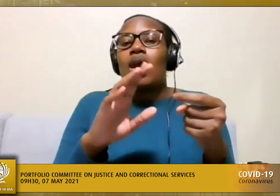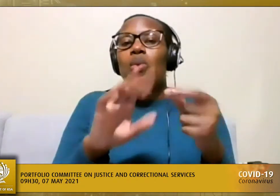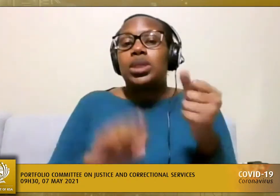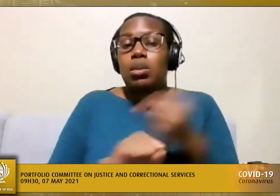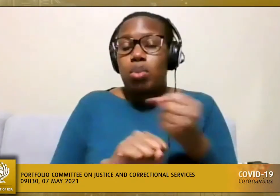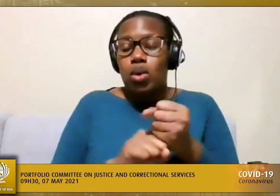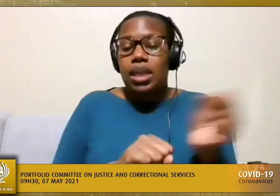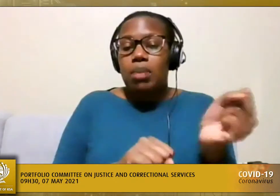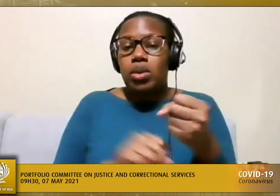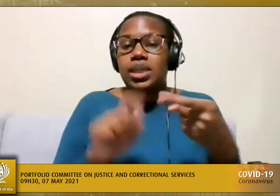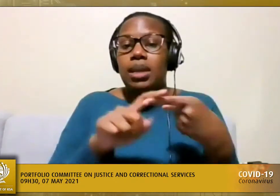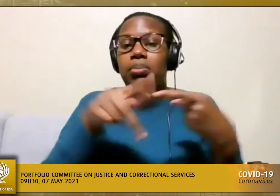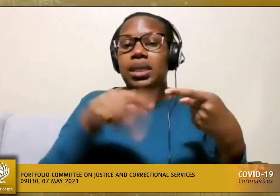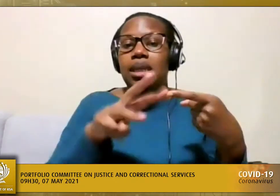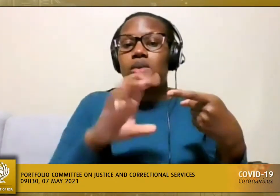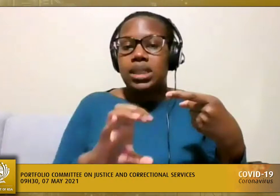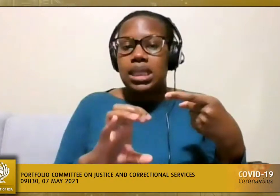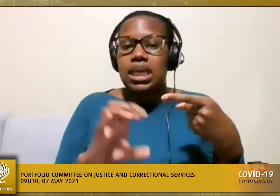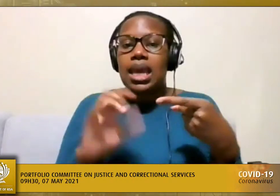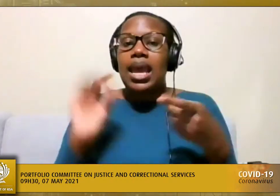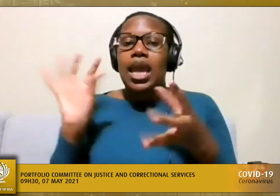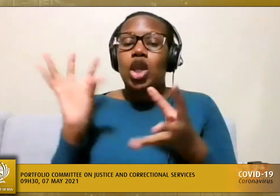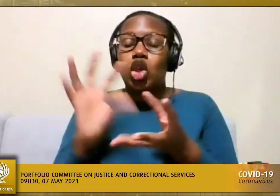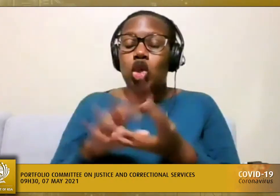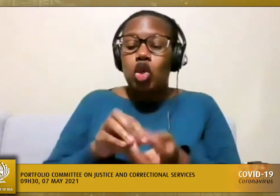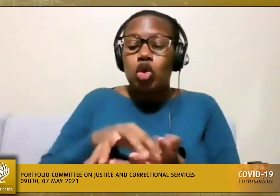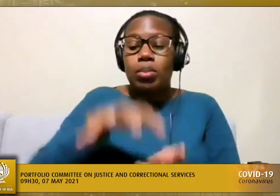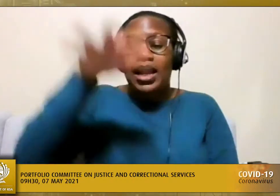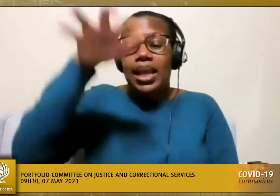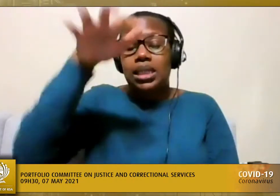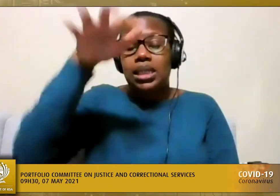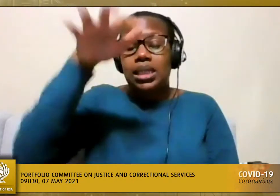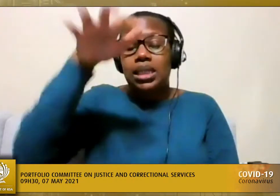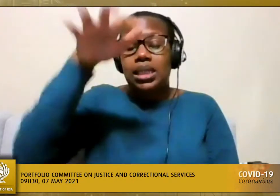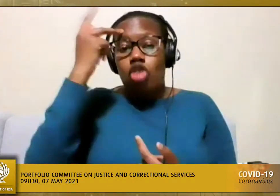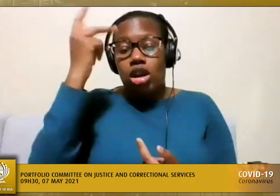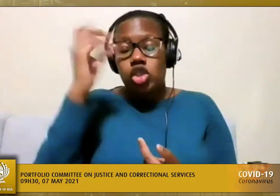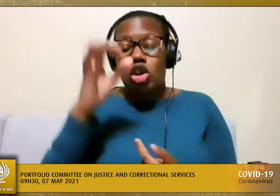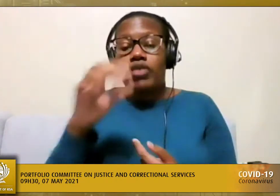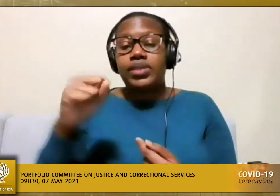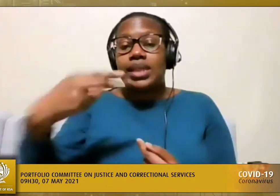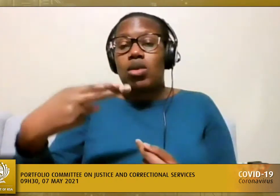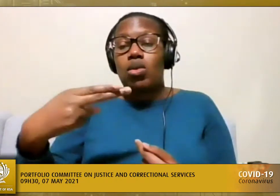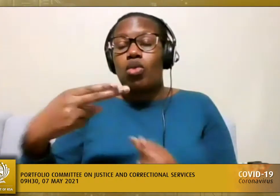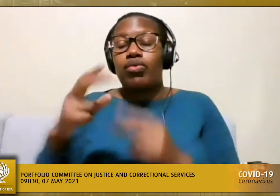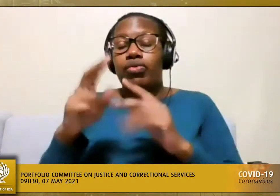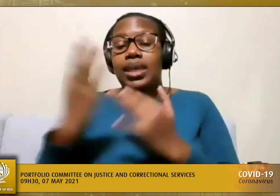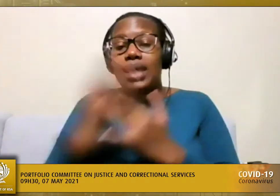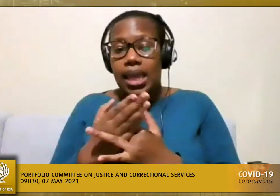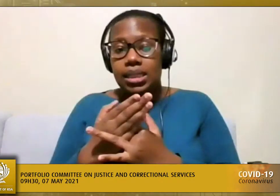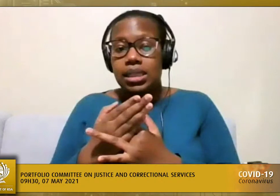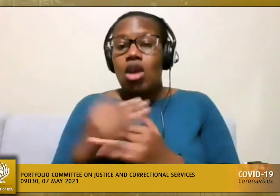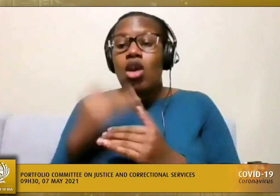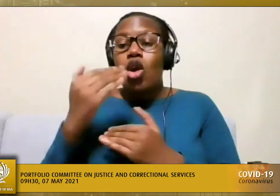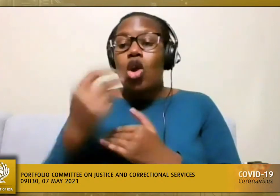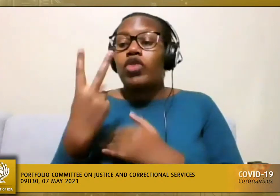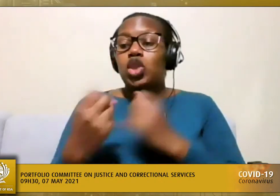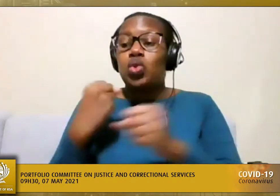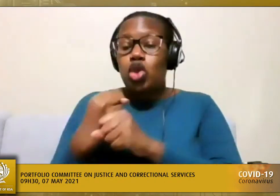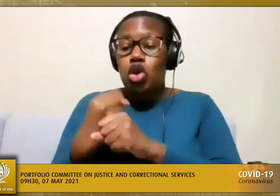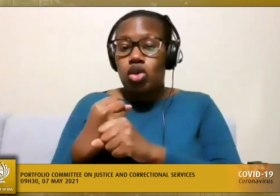um the PWC had accumulated significant knowledge of the steinhoff meta over the two-year they were directly contracted